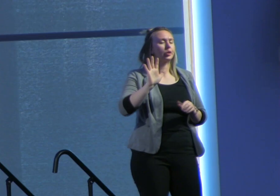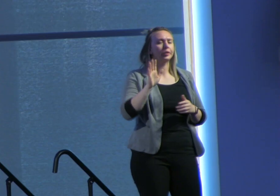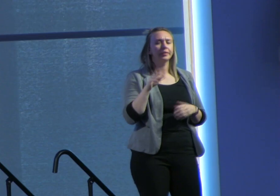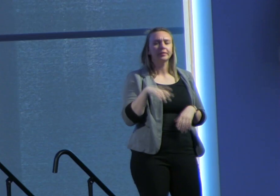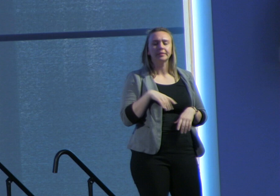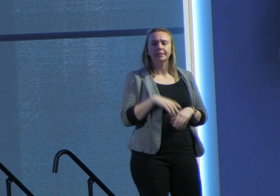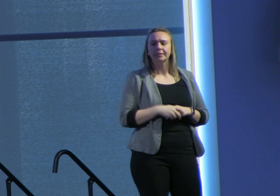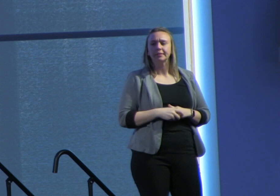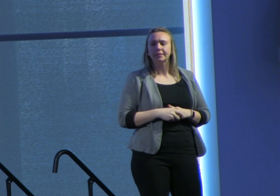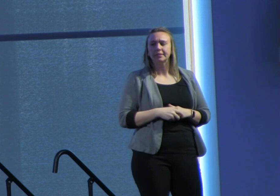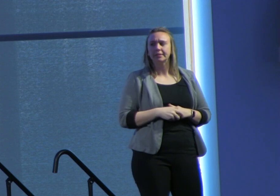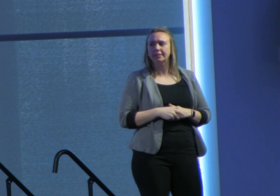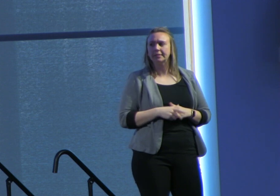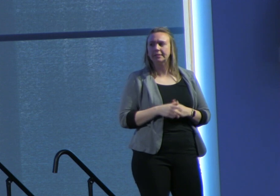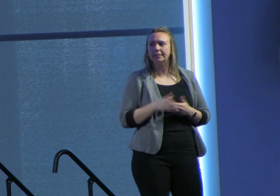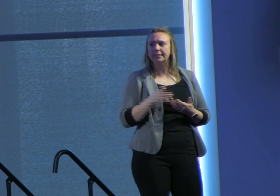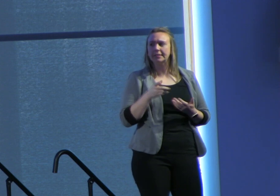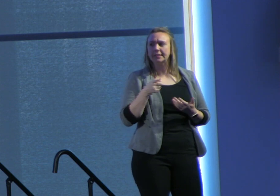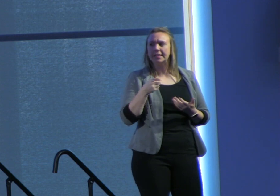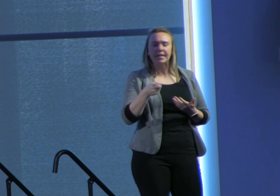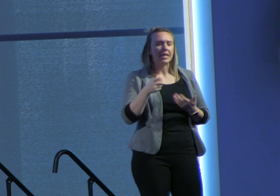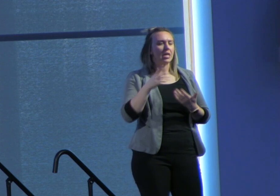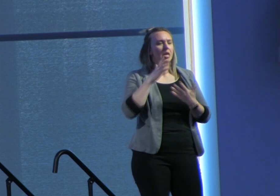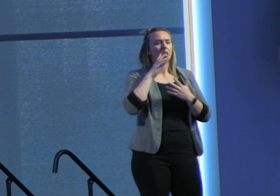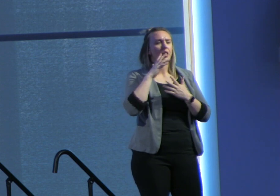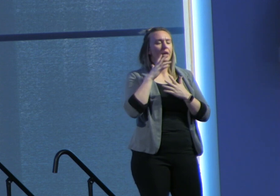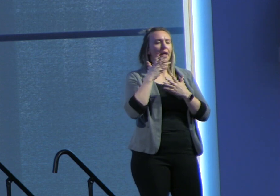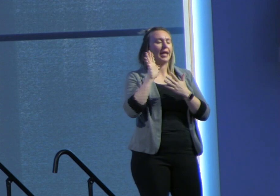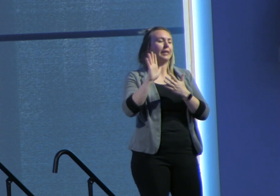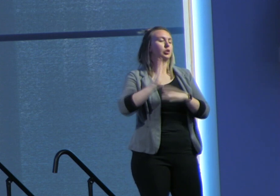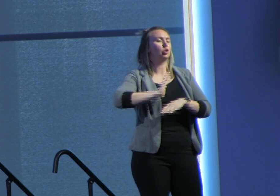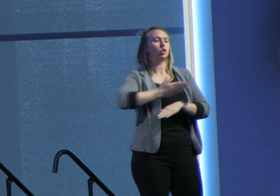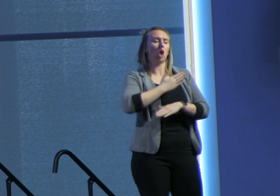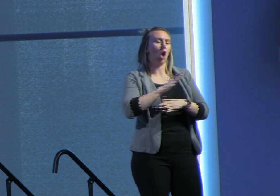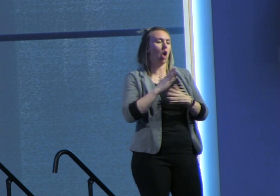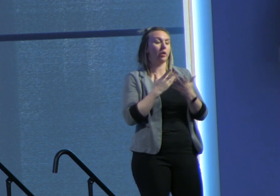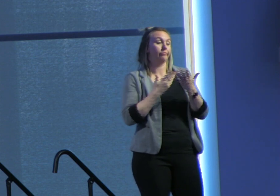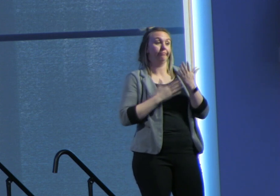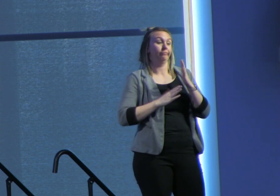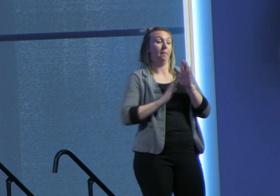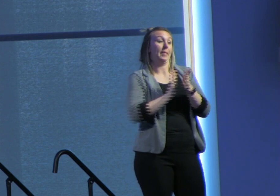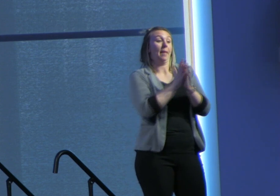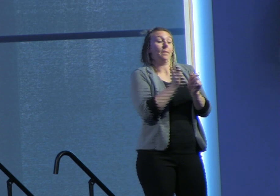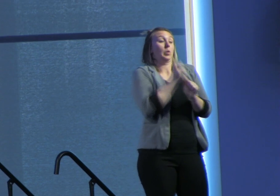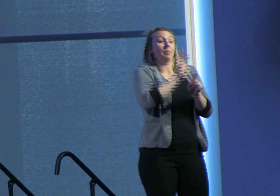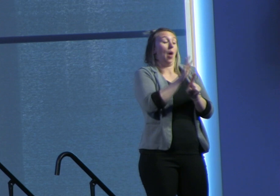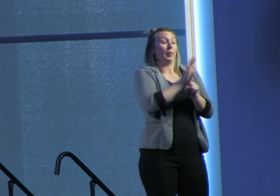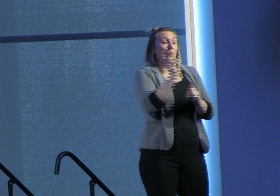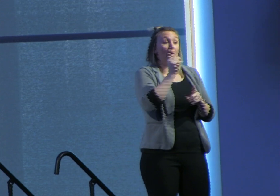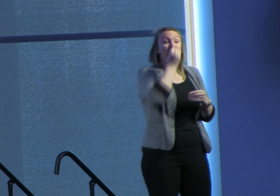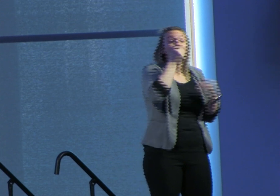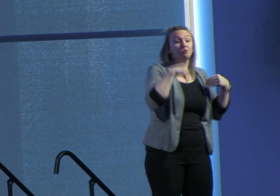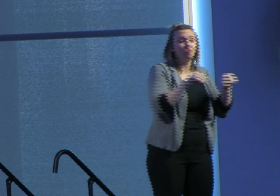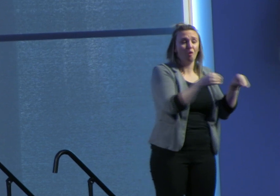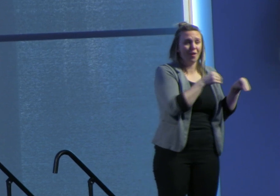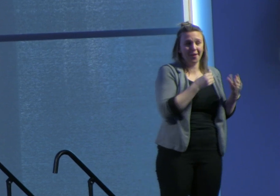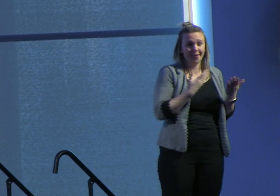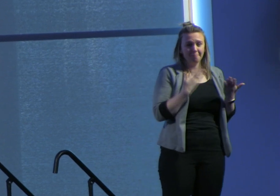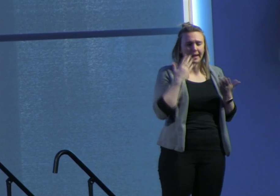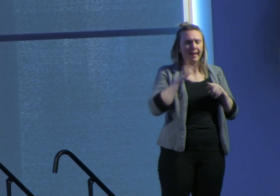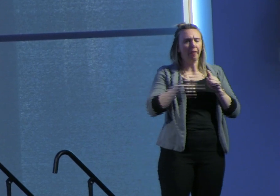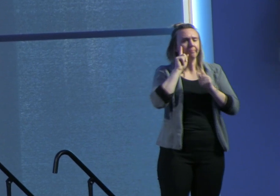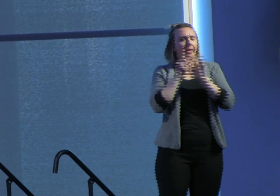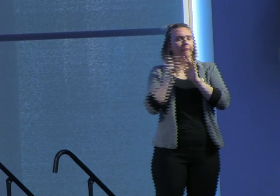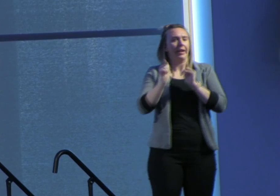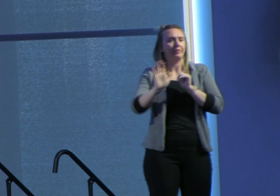like grocery store music. You've probably heard his songs. I can't think of any right now. If anybody knows any